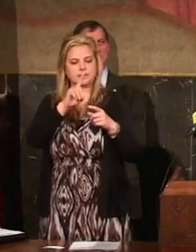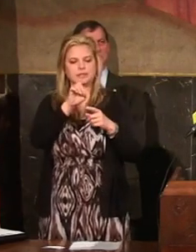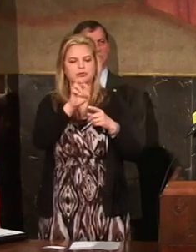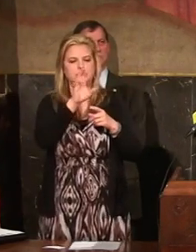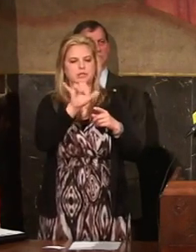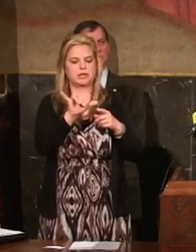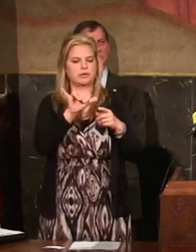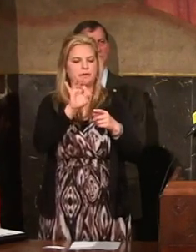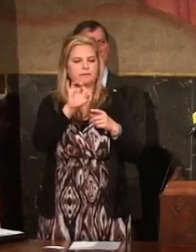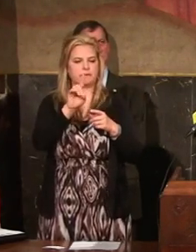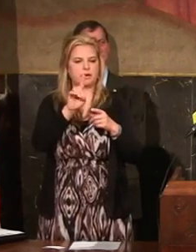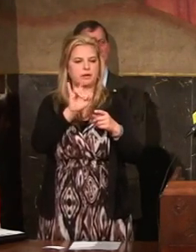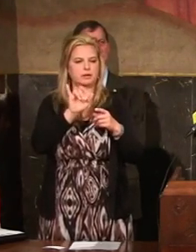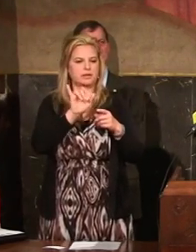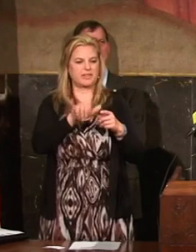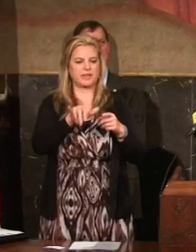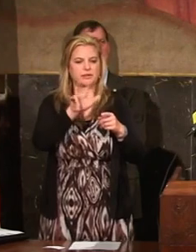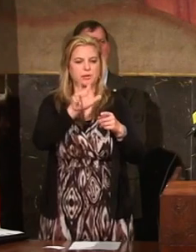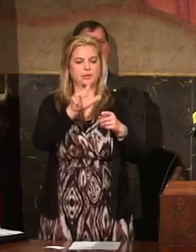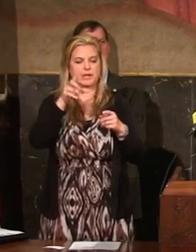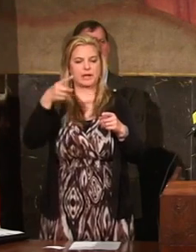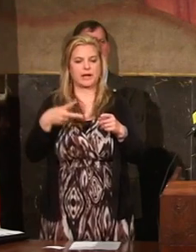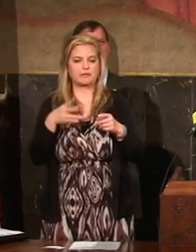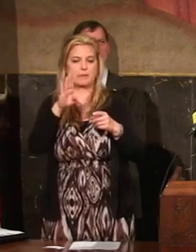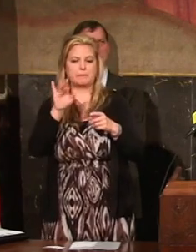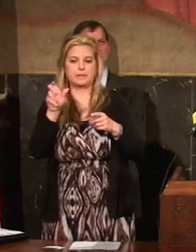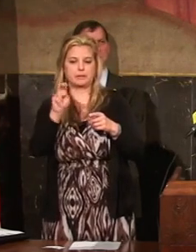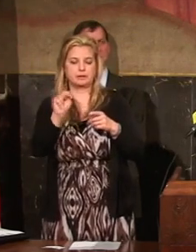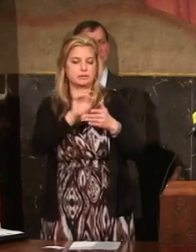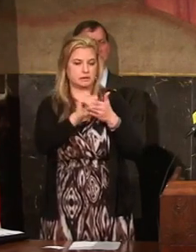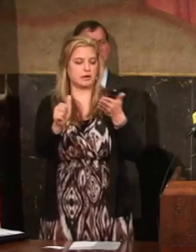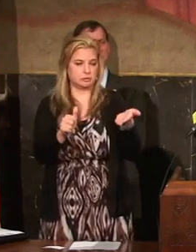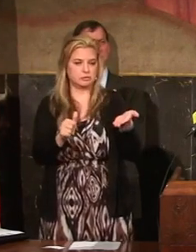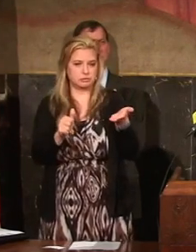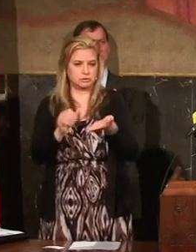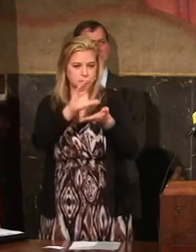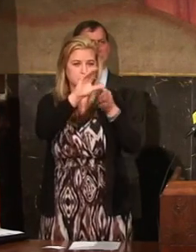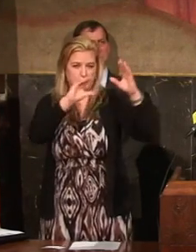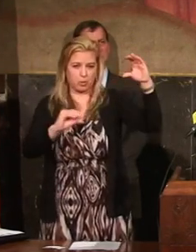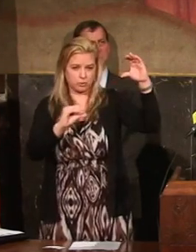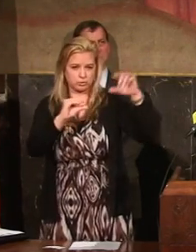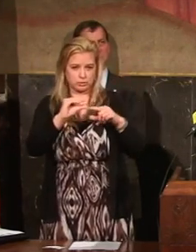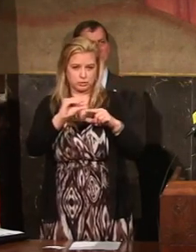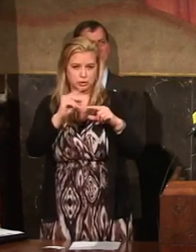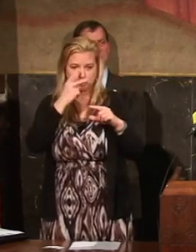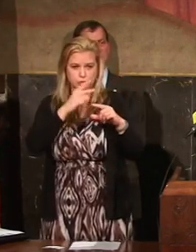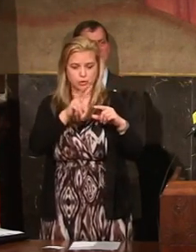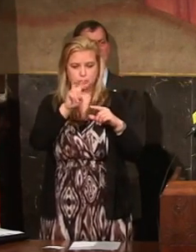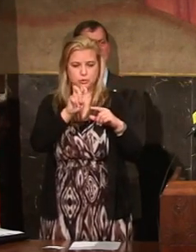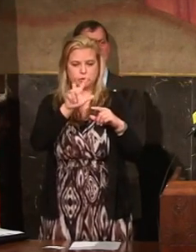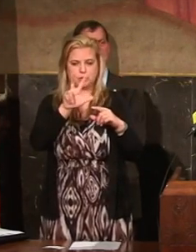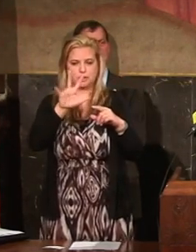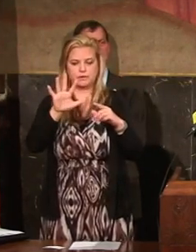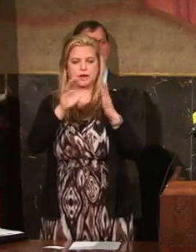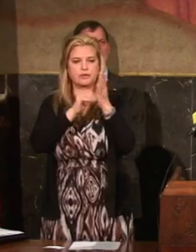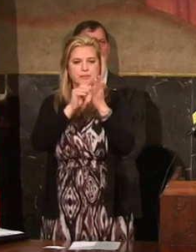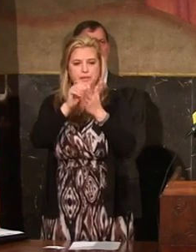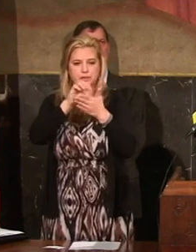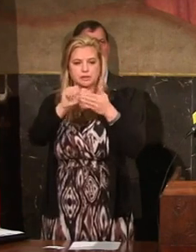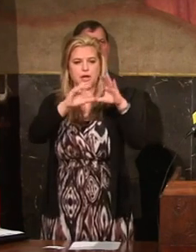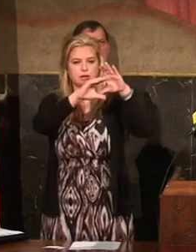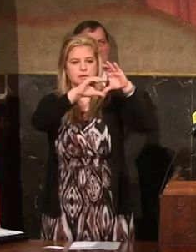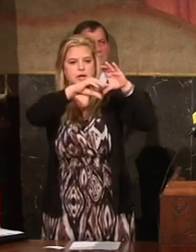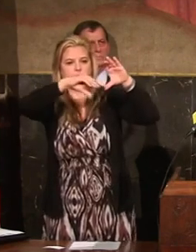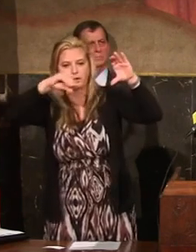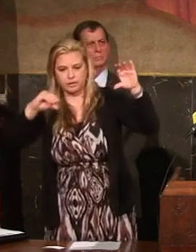about $3.5 billion. So when you look at the context of $235 million out of